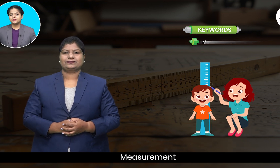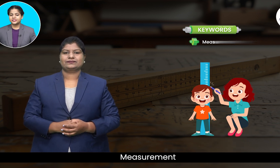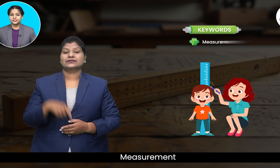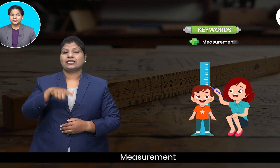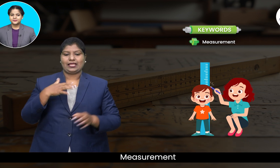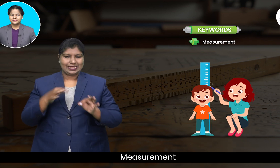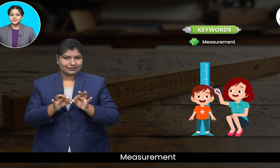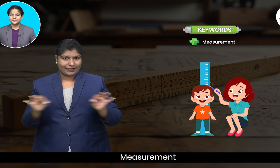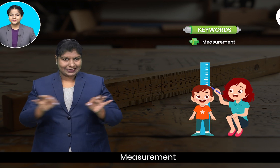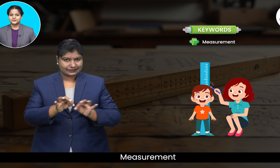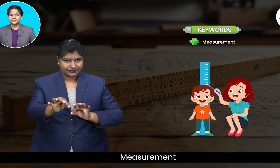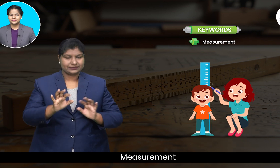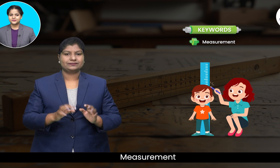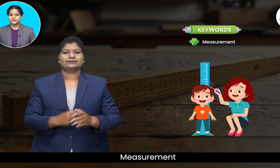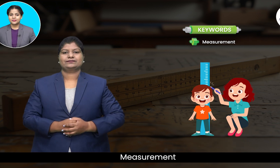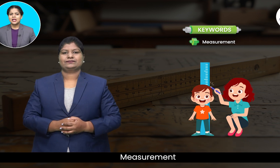Measurement.